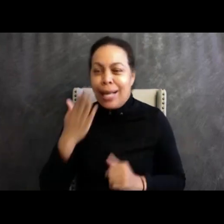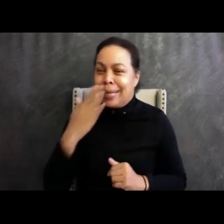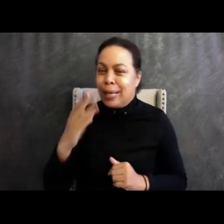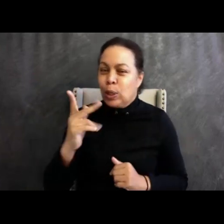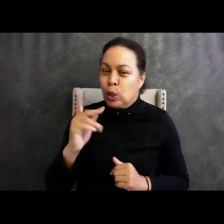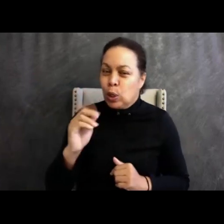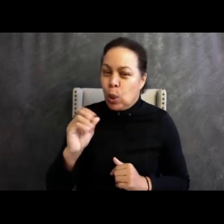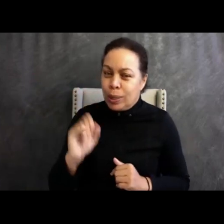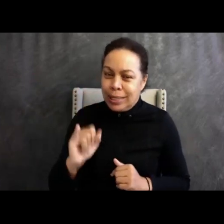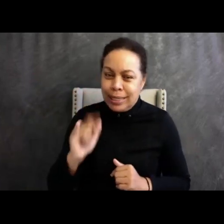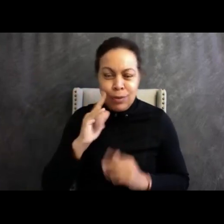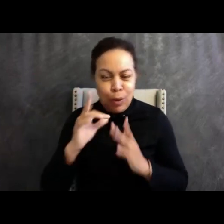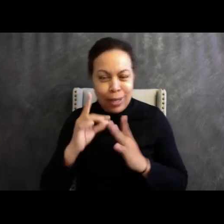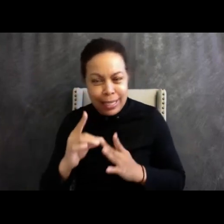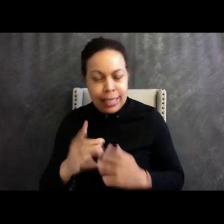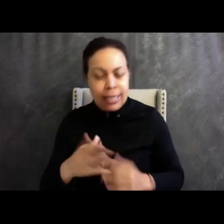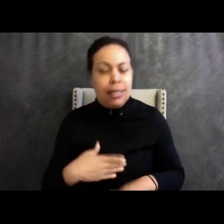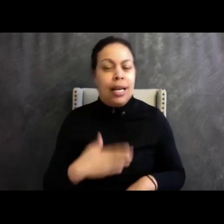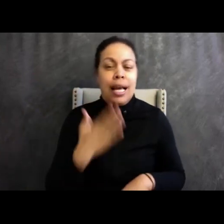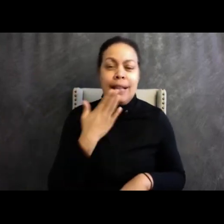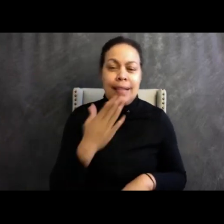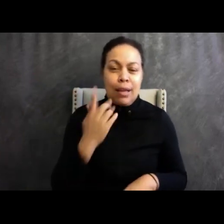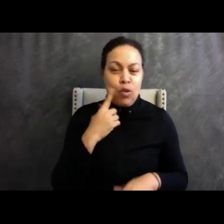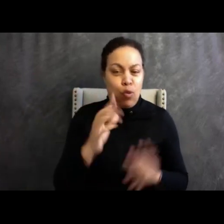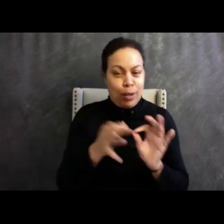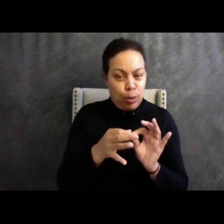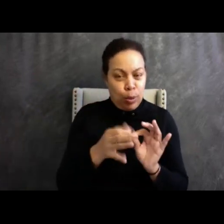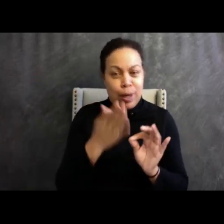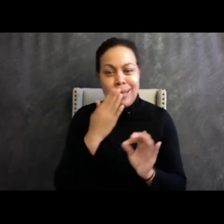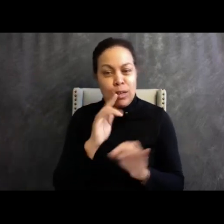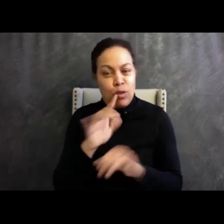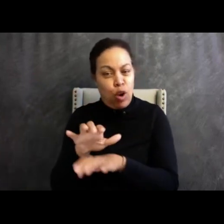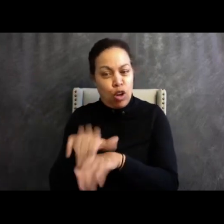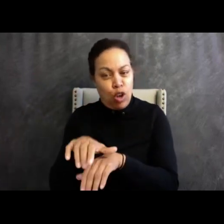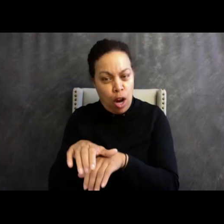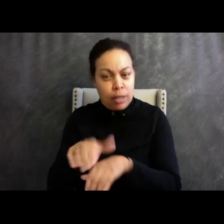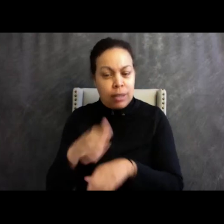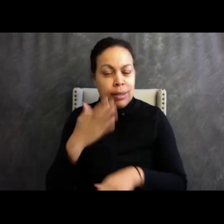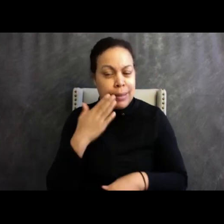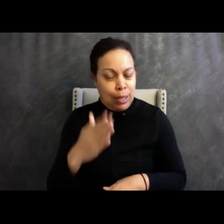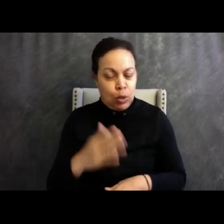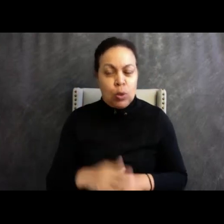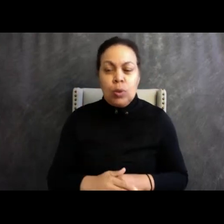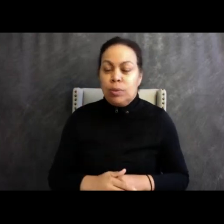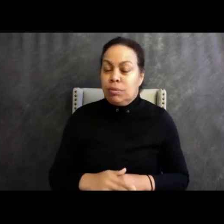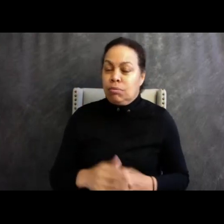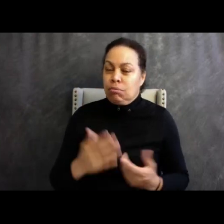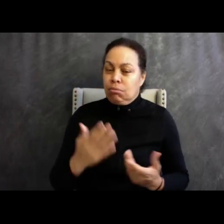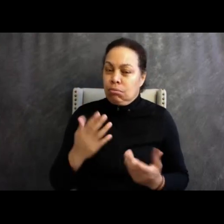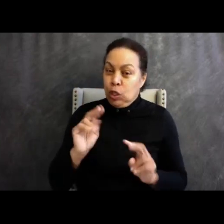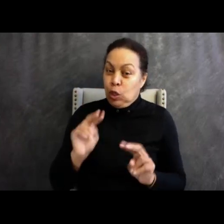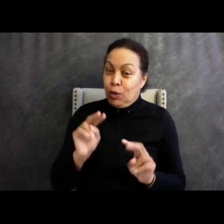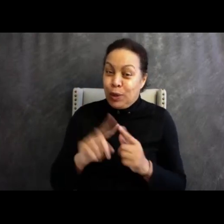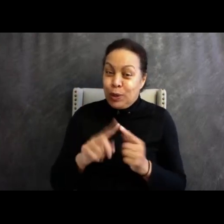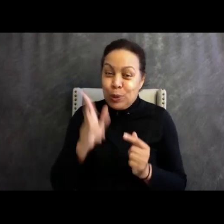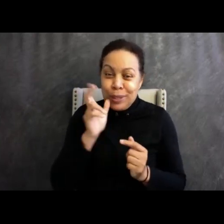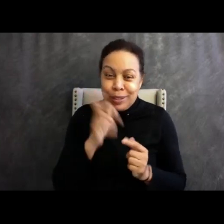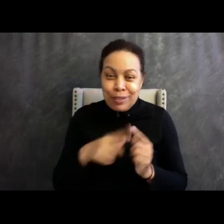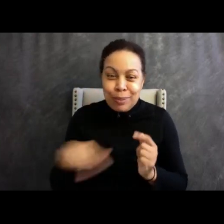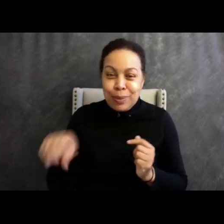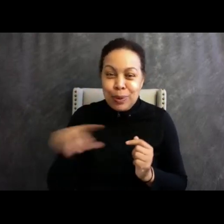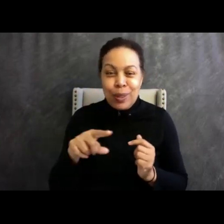our interpreters and to Catherine, our CART transcriber. We look forward to hearing from you all. And if